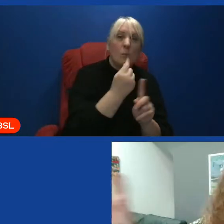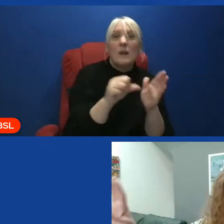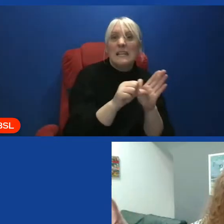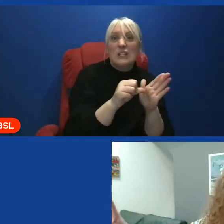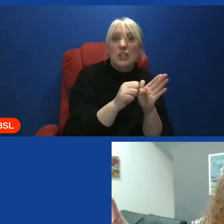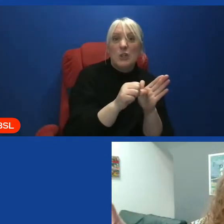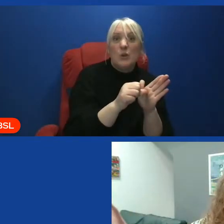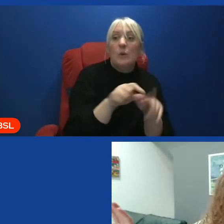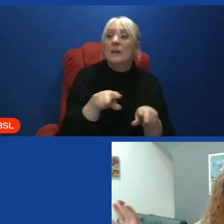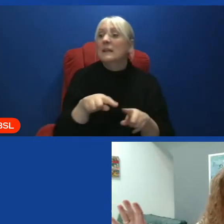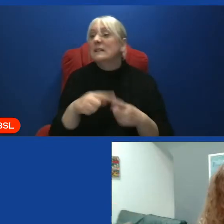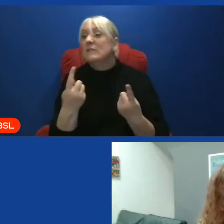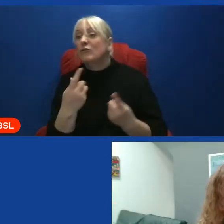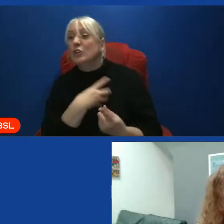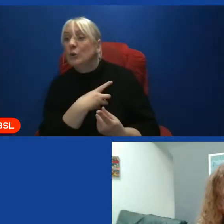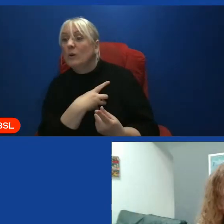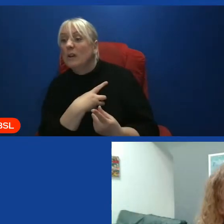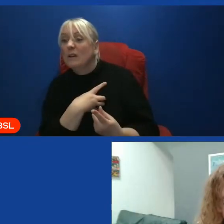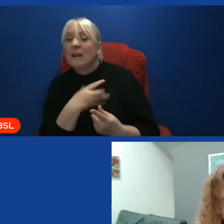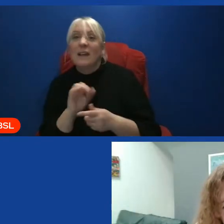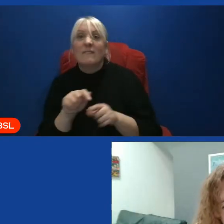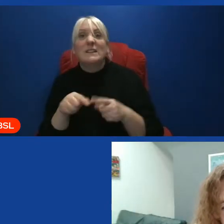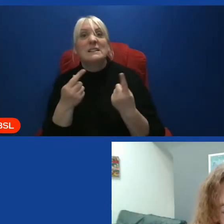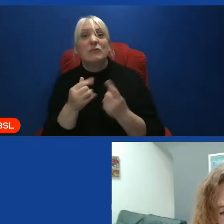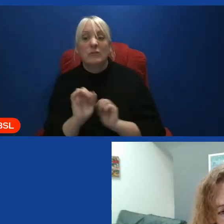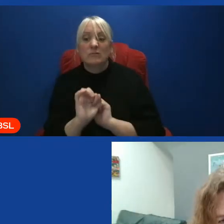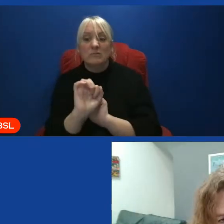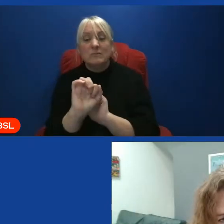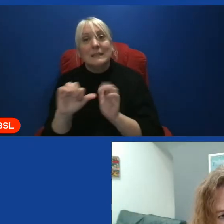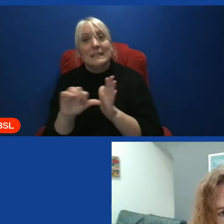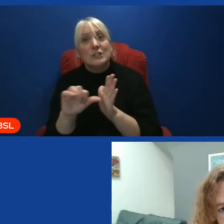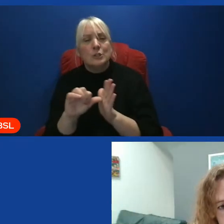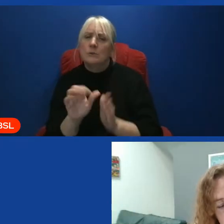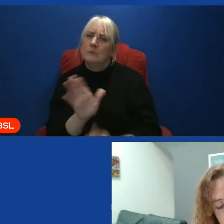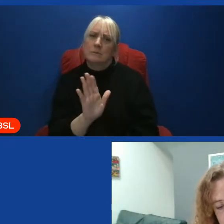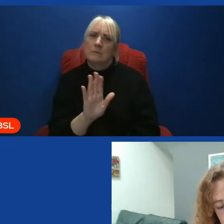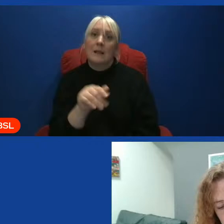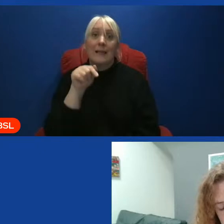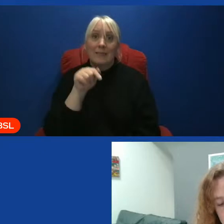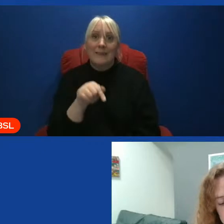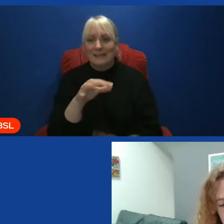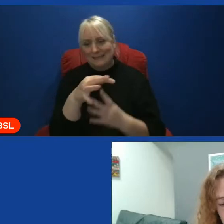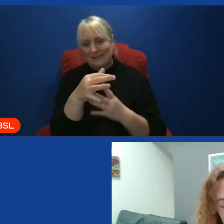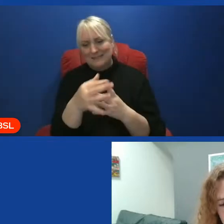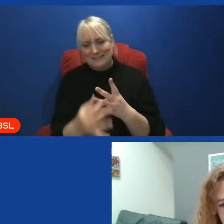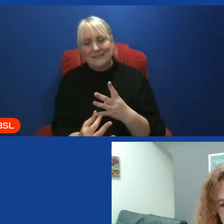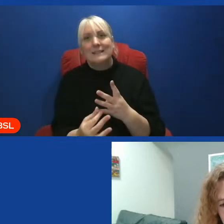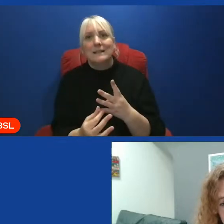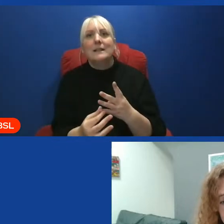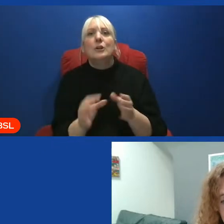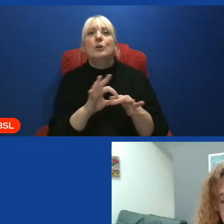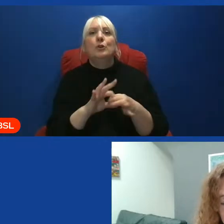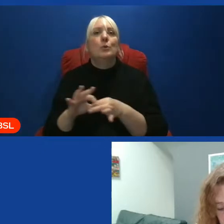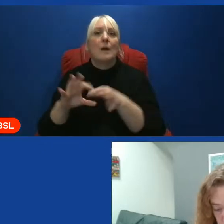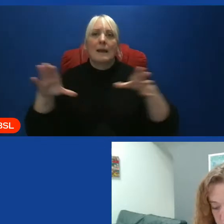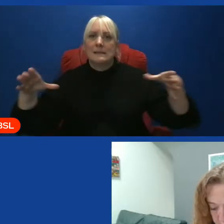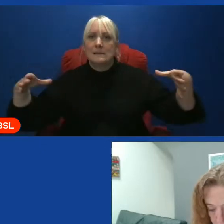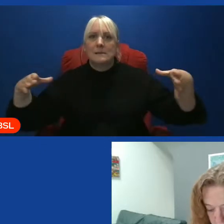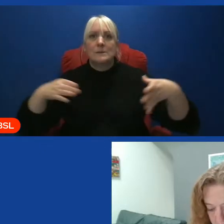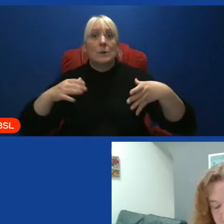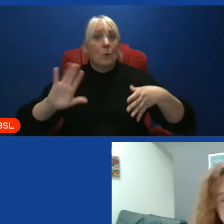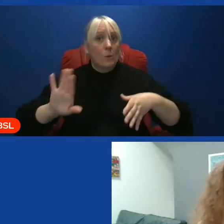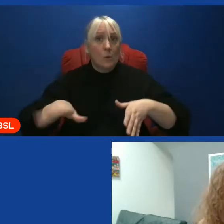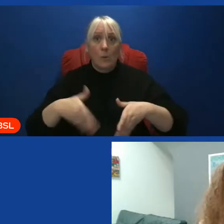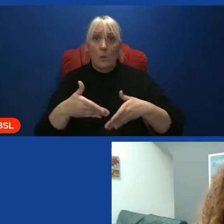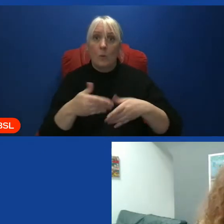over there another union doing something else. These are issues that unite people. They unite the public that use our services, as you heard